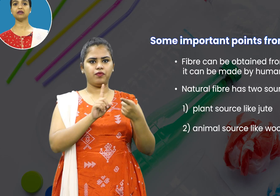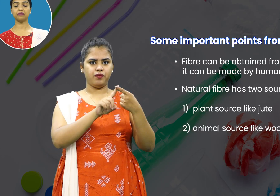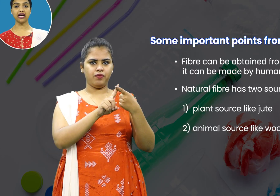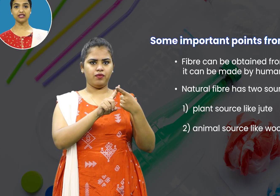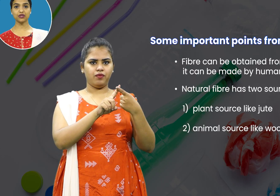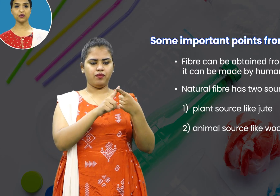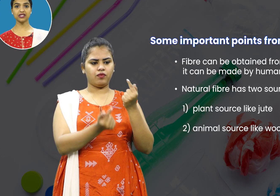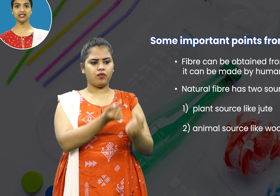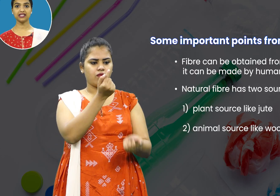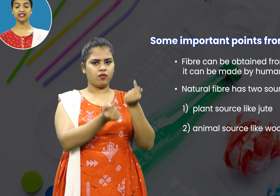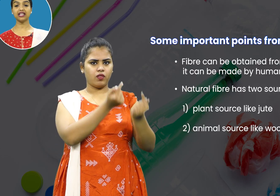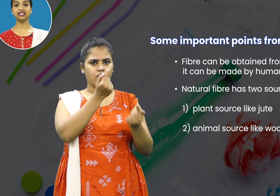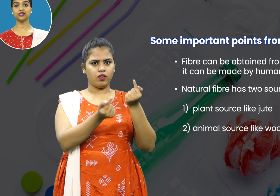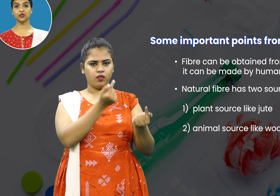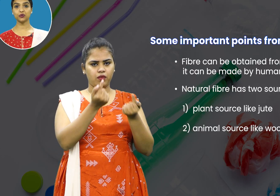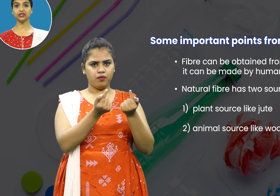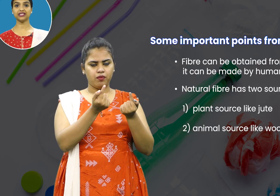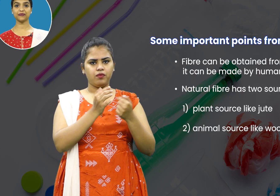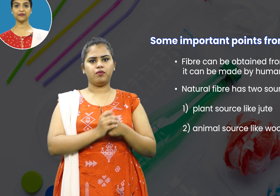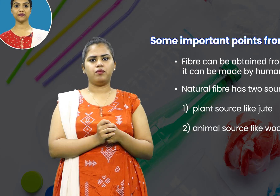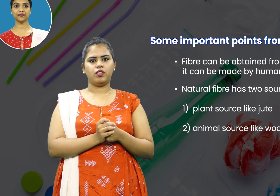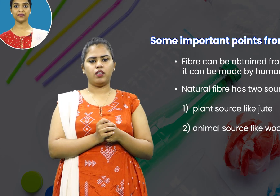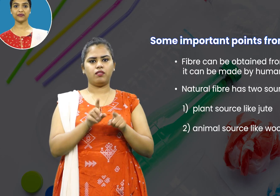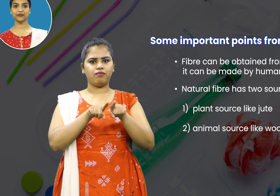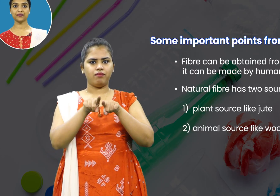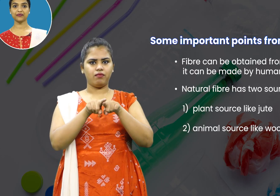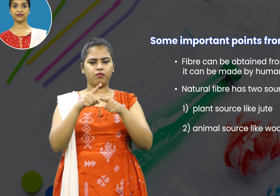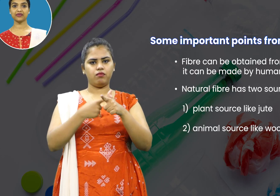First, plant source like jute.